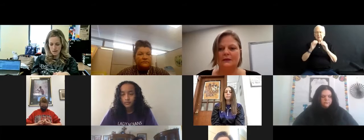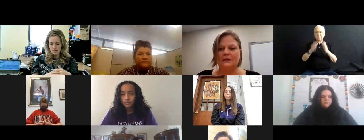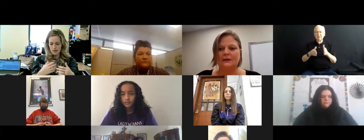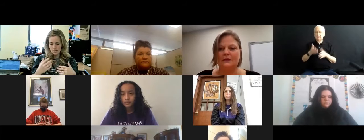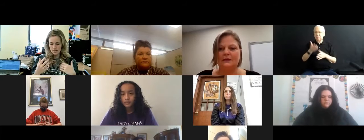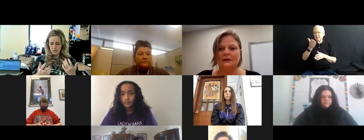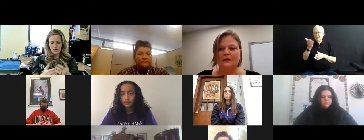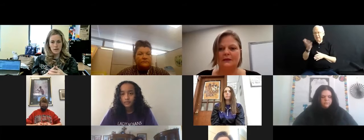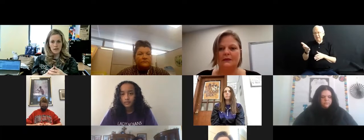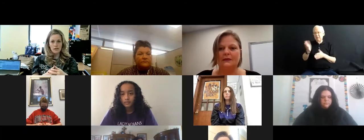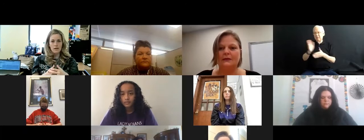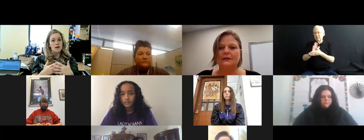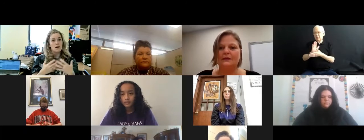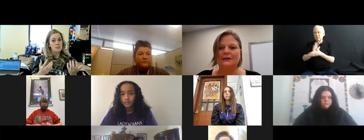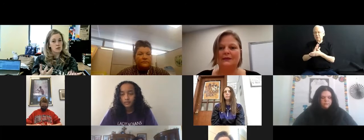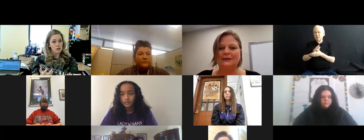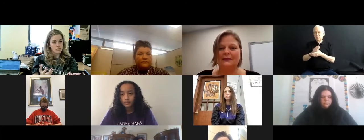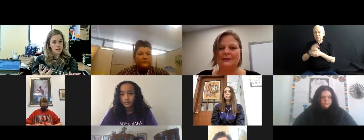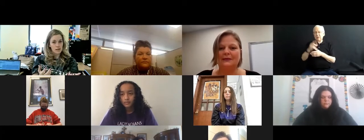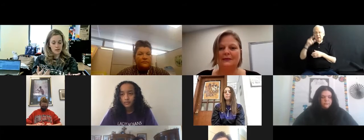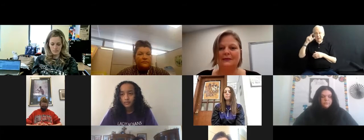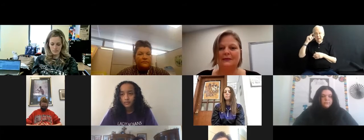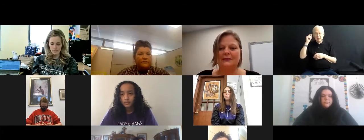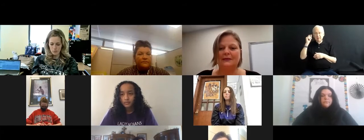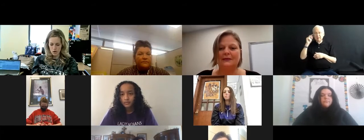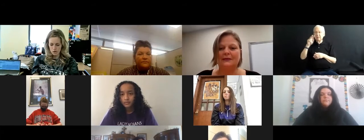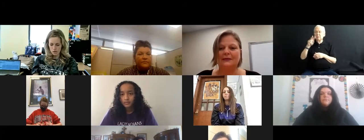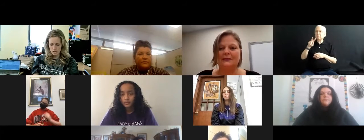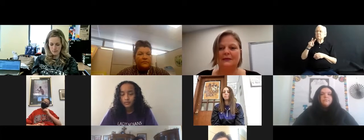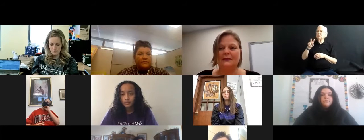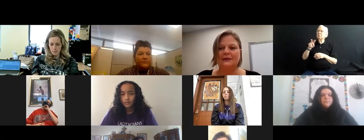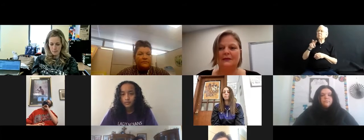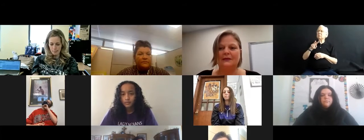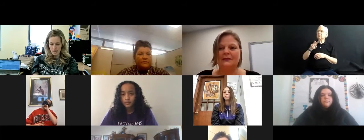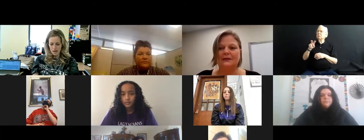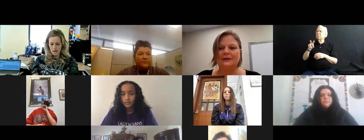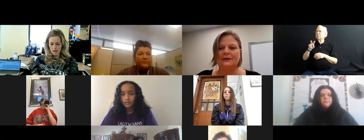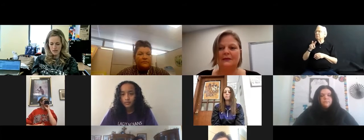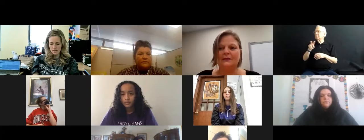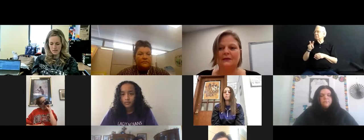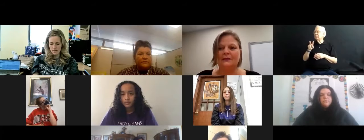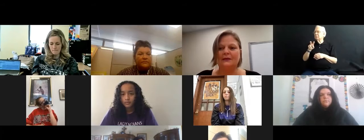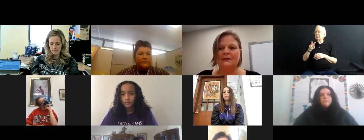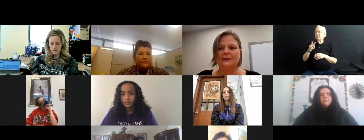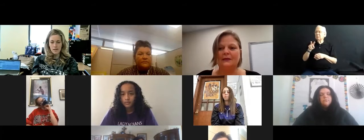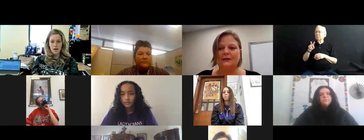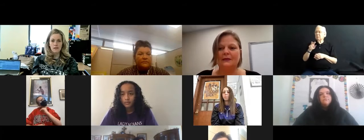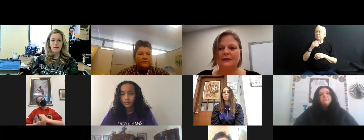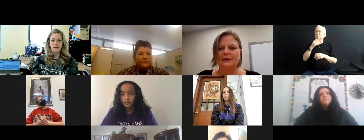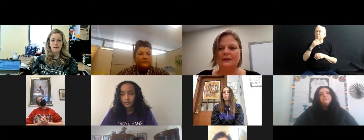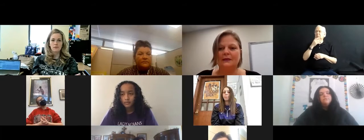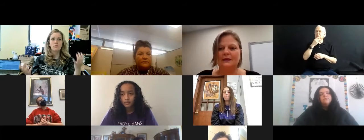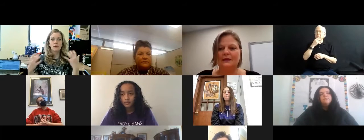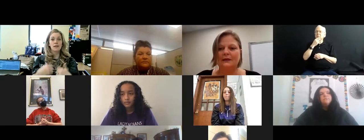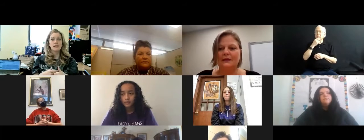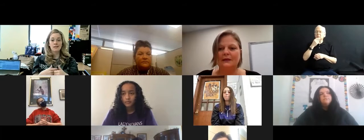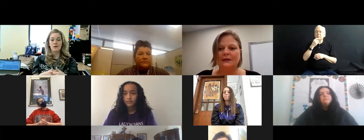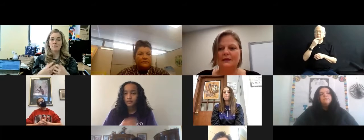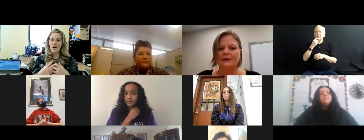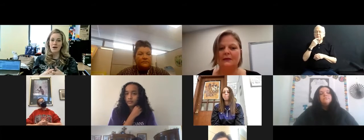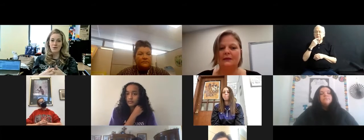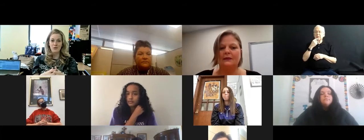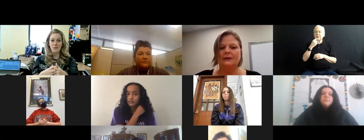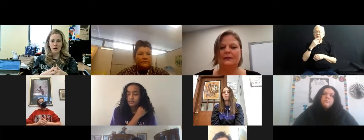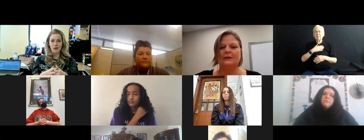teaching. Gallaudet went in, observed him, watched him, and said, will you please